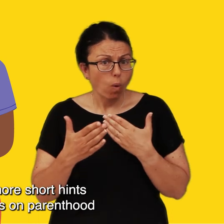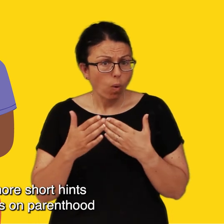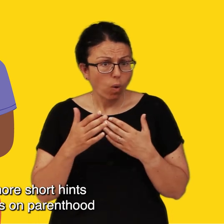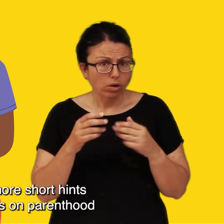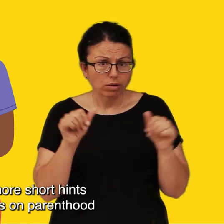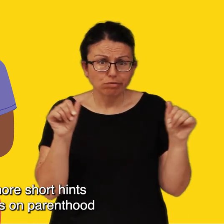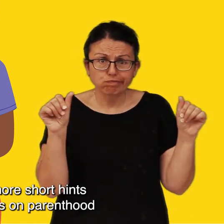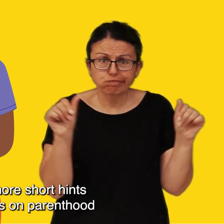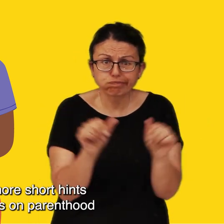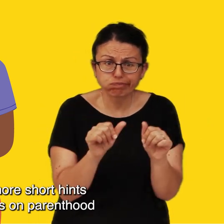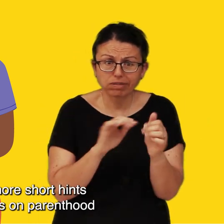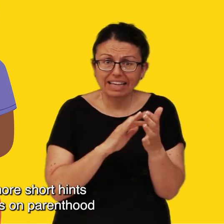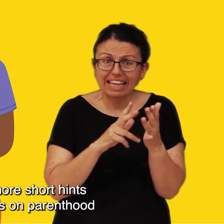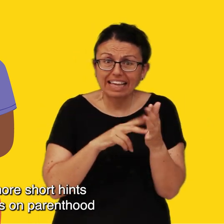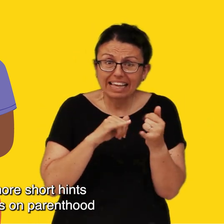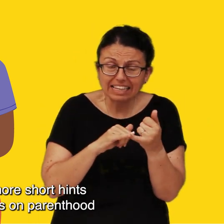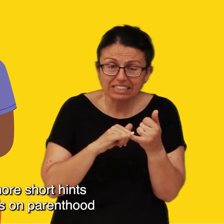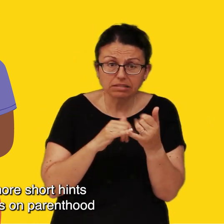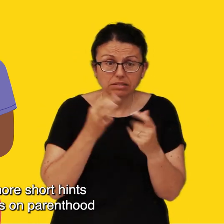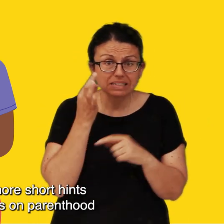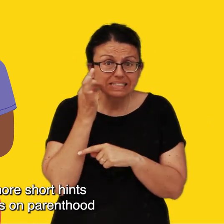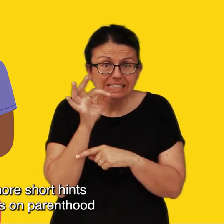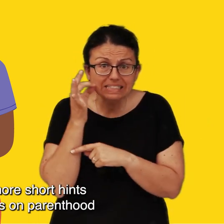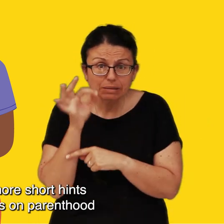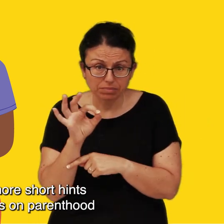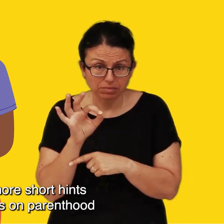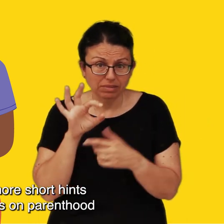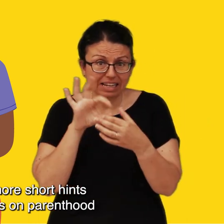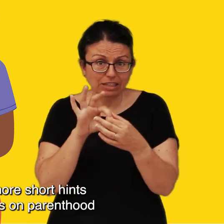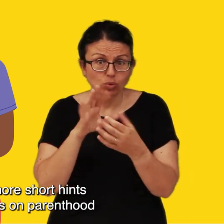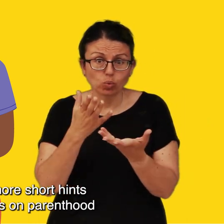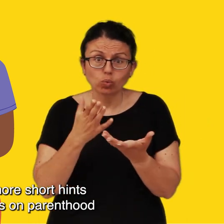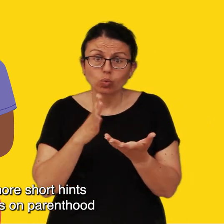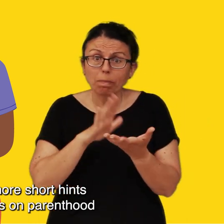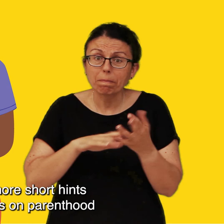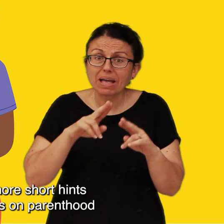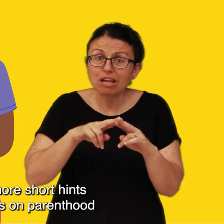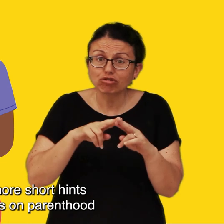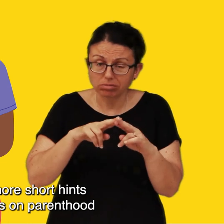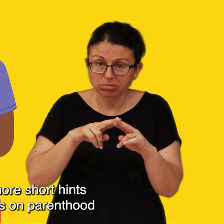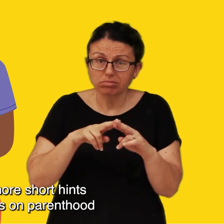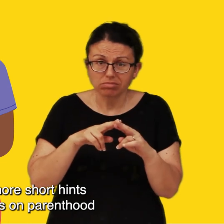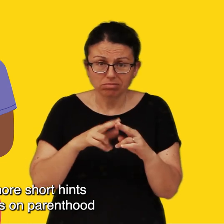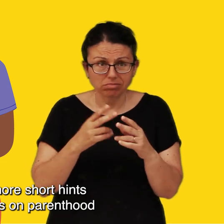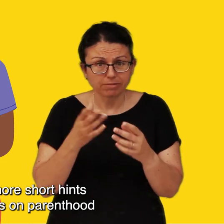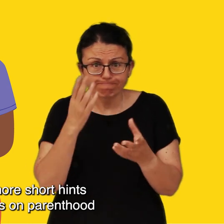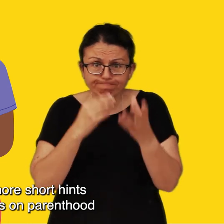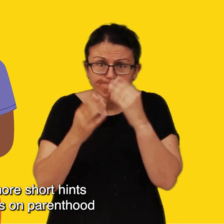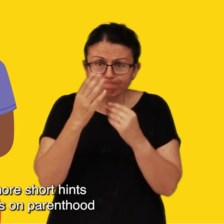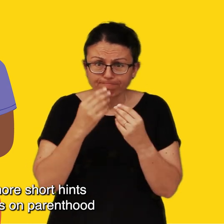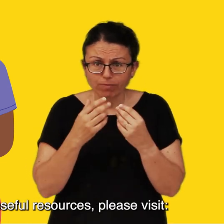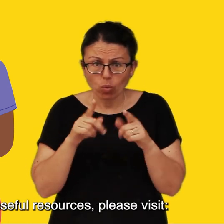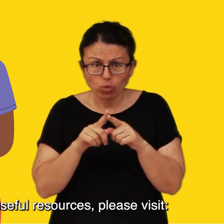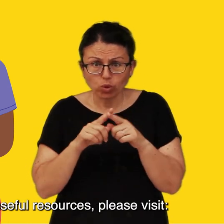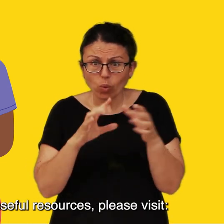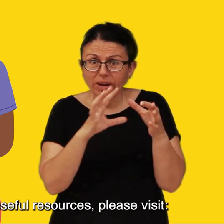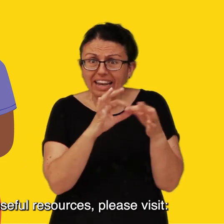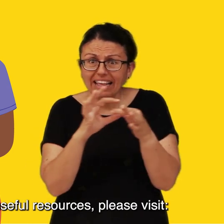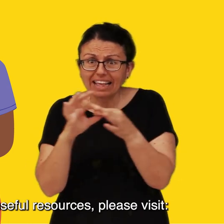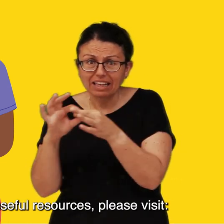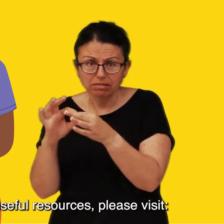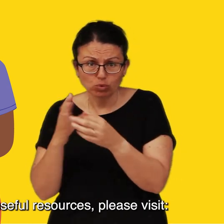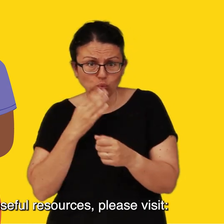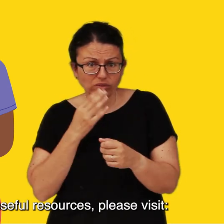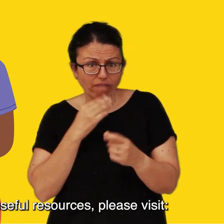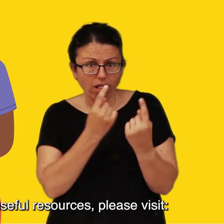For more short hints and tips on parenthood, as well